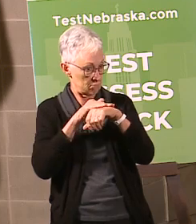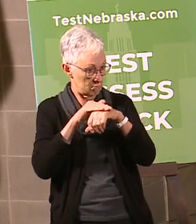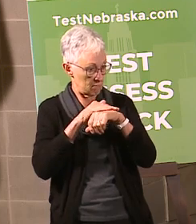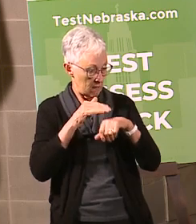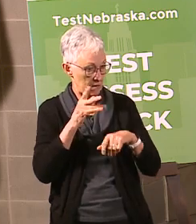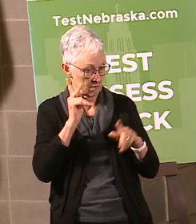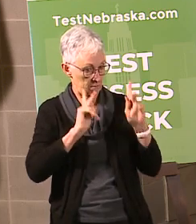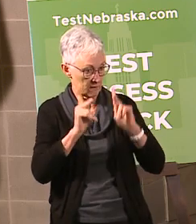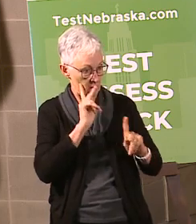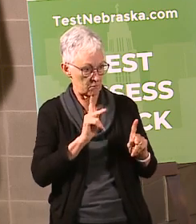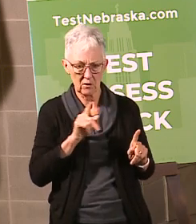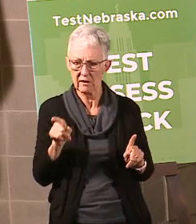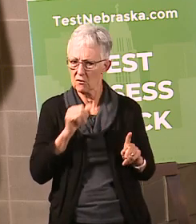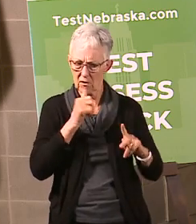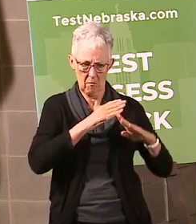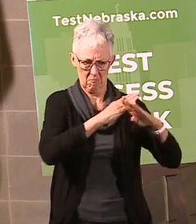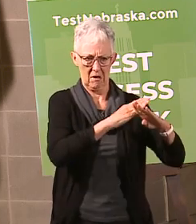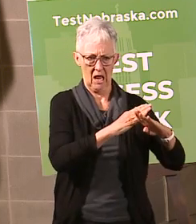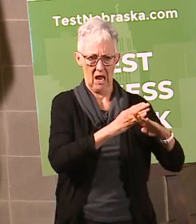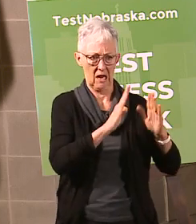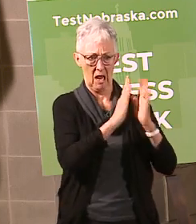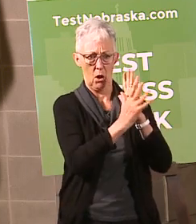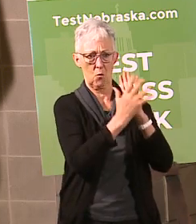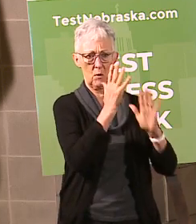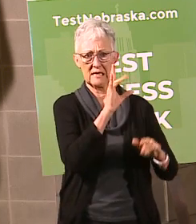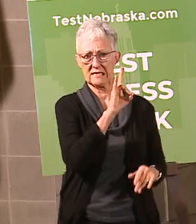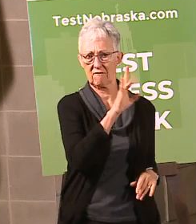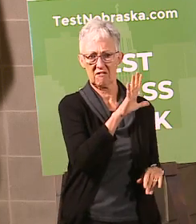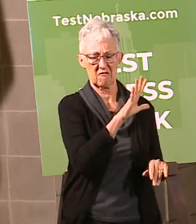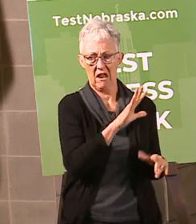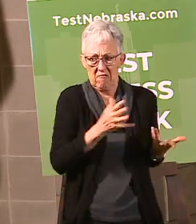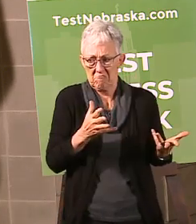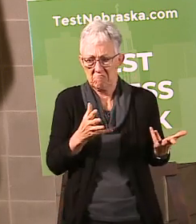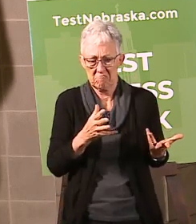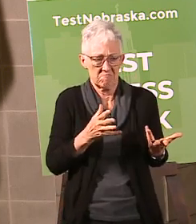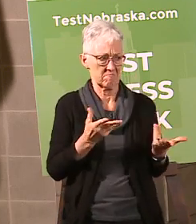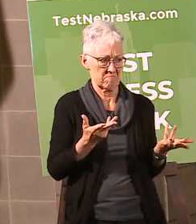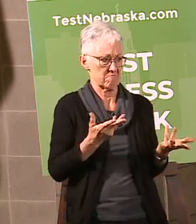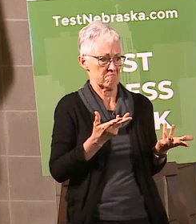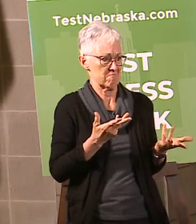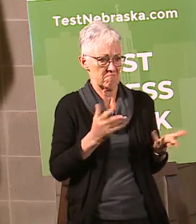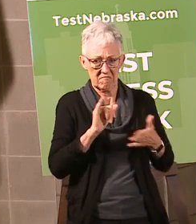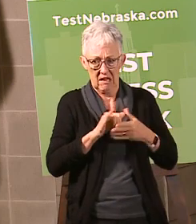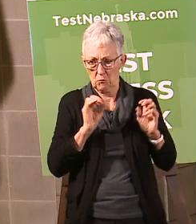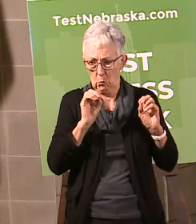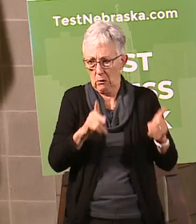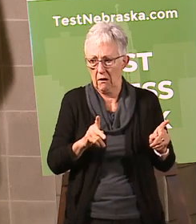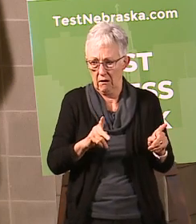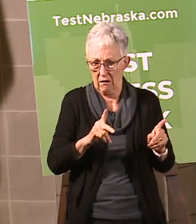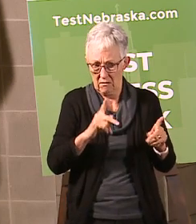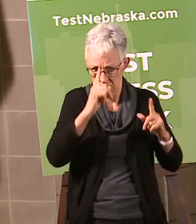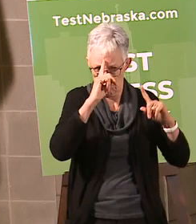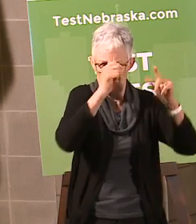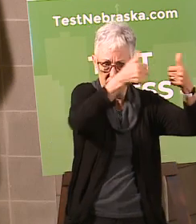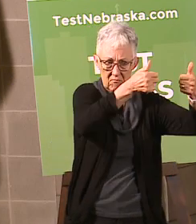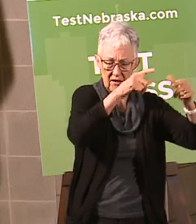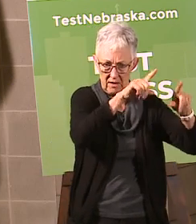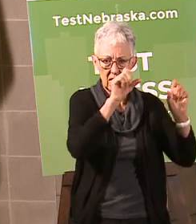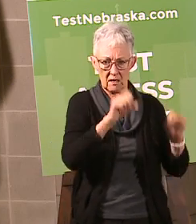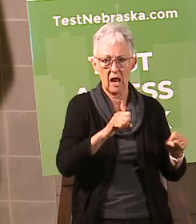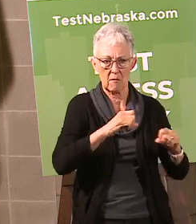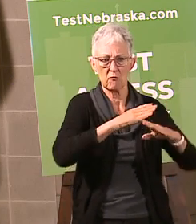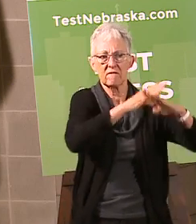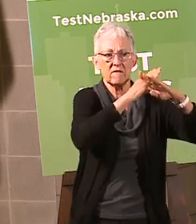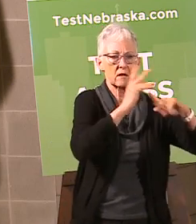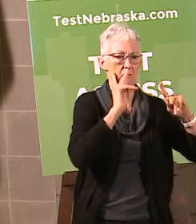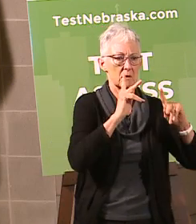75 and doing it in a way that is limiting access to that community, that's not blocking Highway 75, they're doing